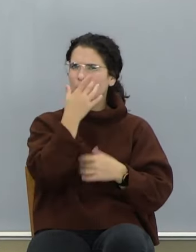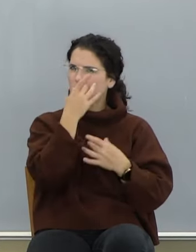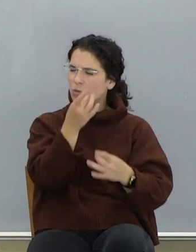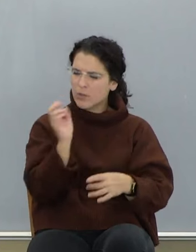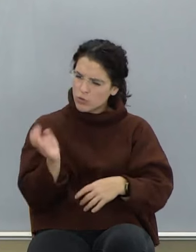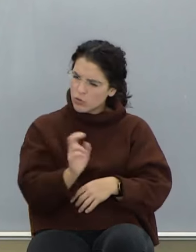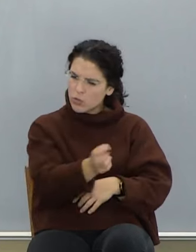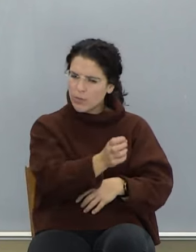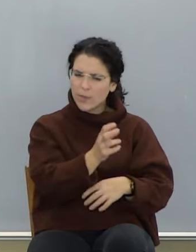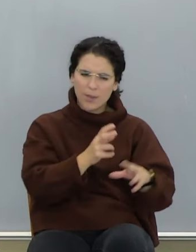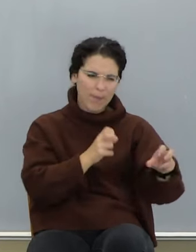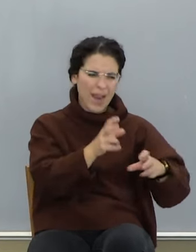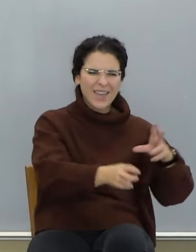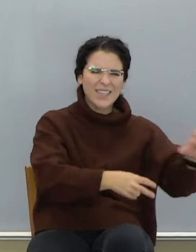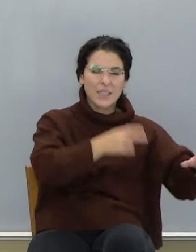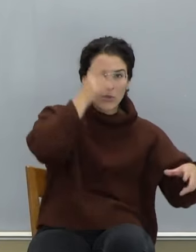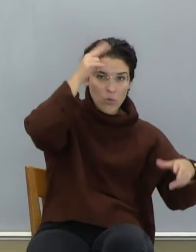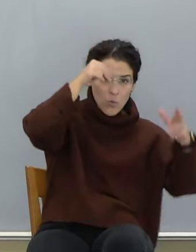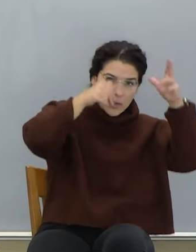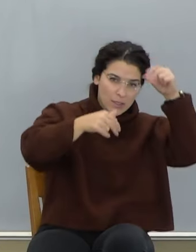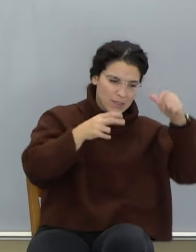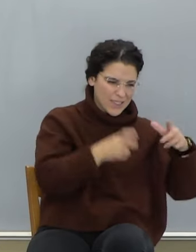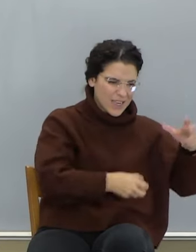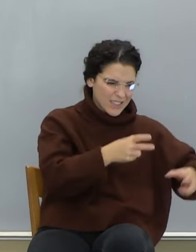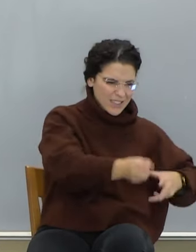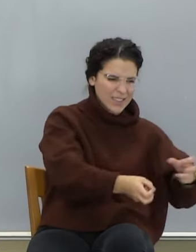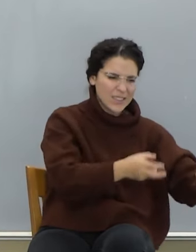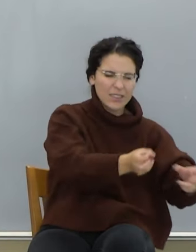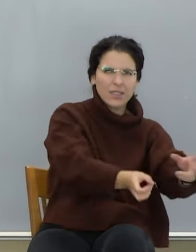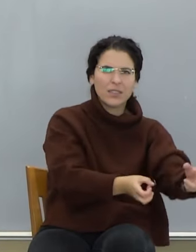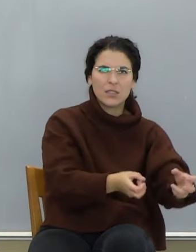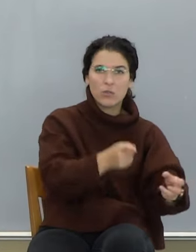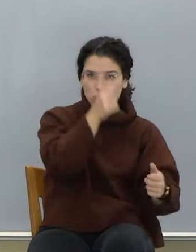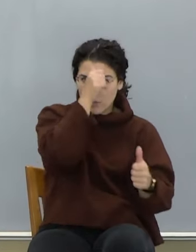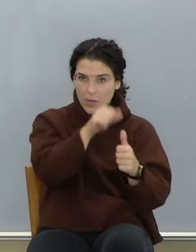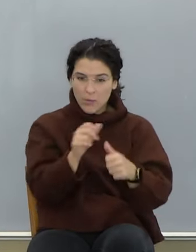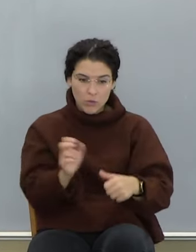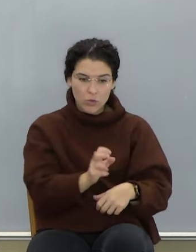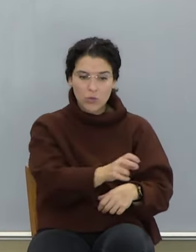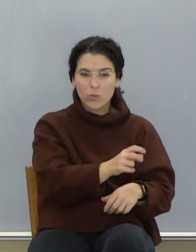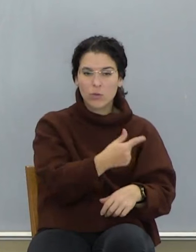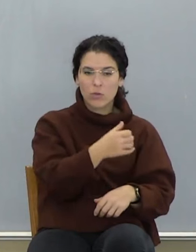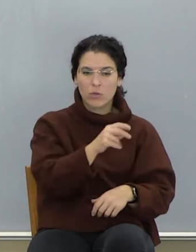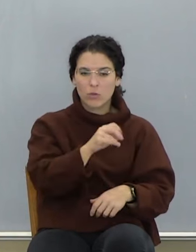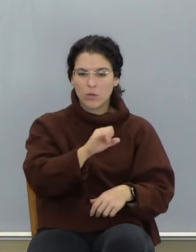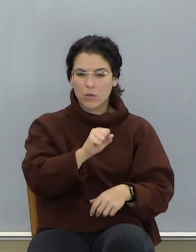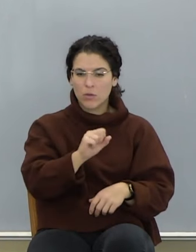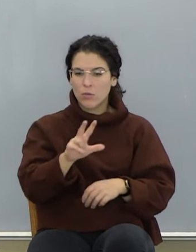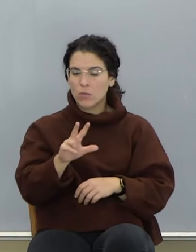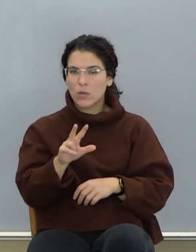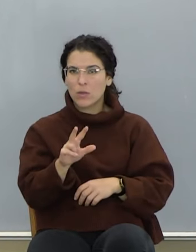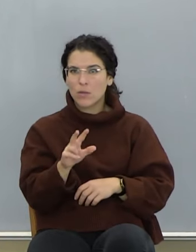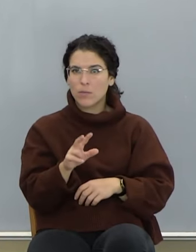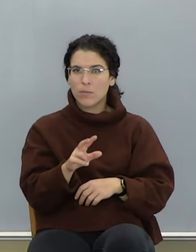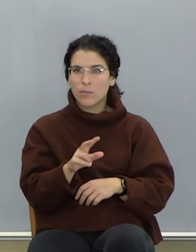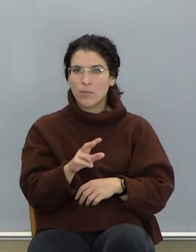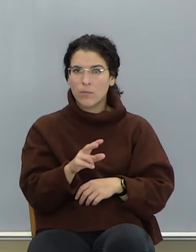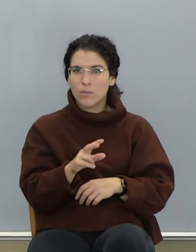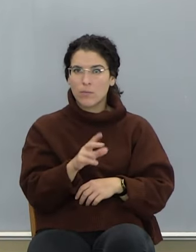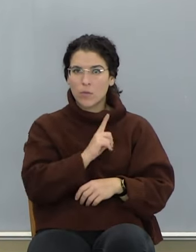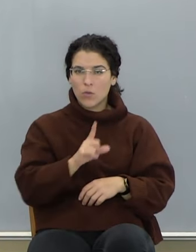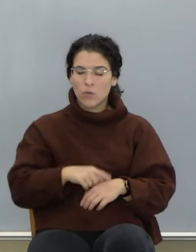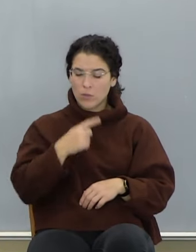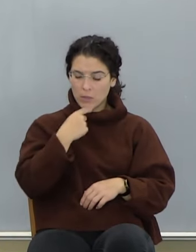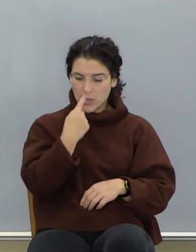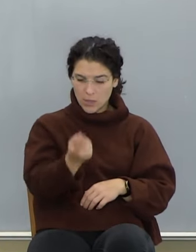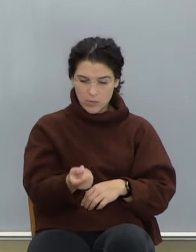the serpent is biting the horse's what? Heel. Remember the serpent in Genesis chapter 3? The Lord